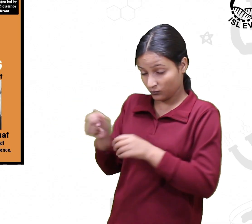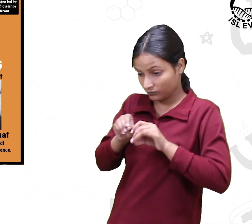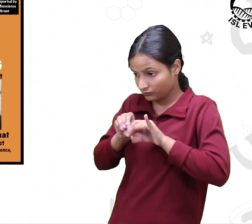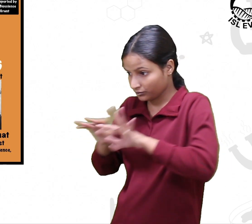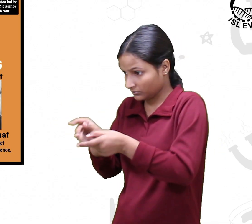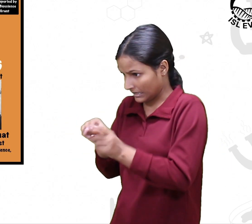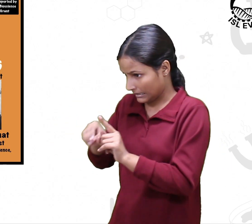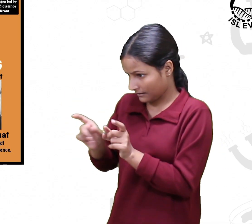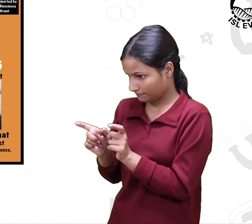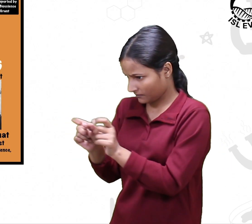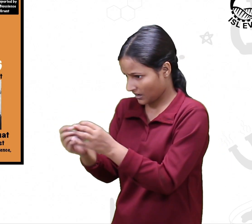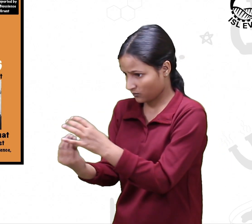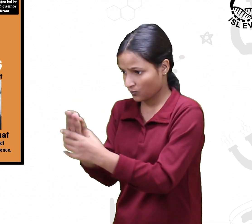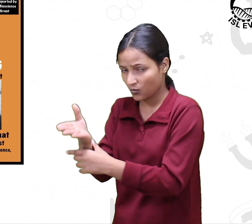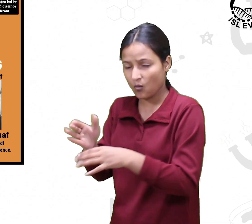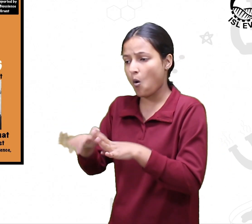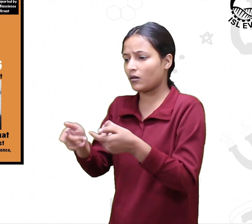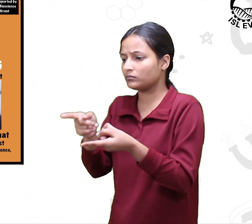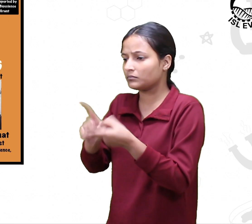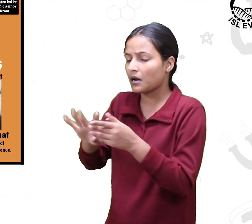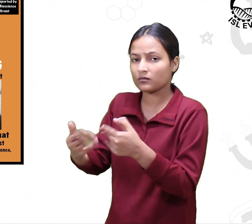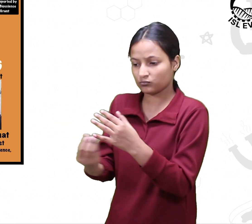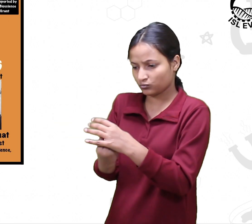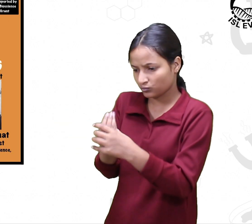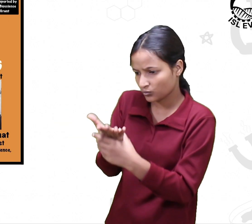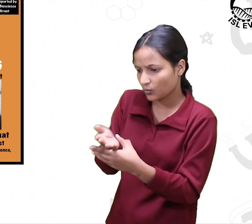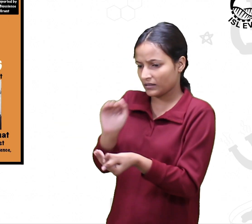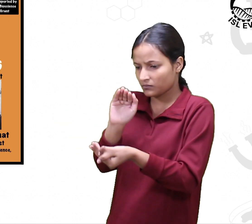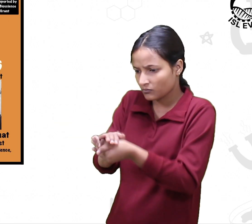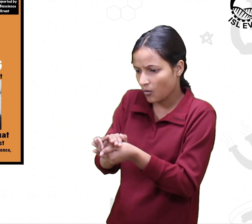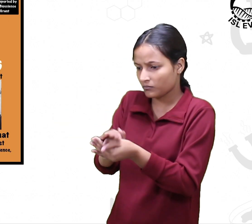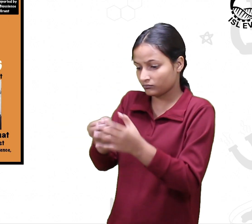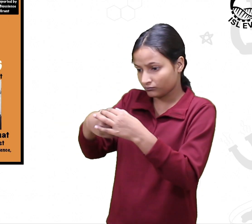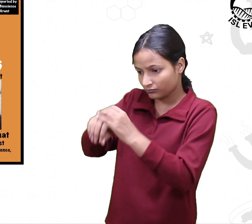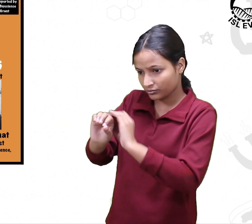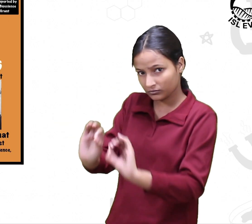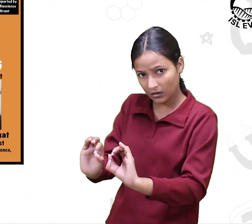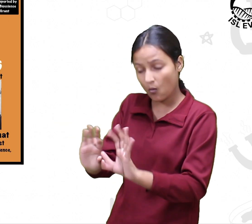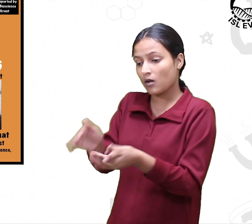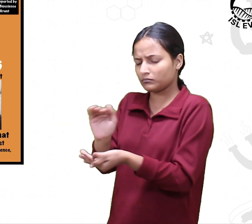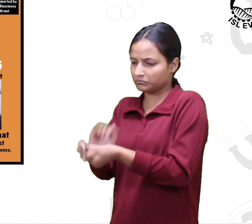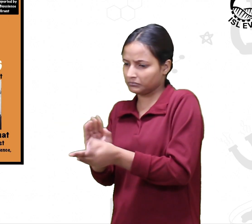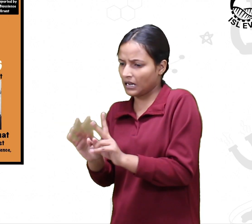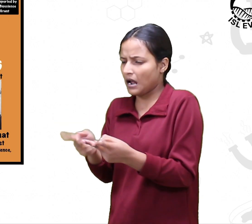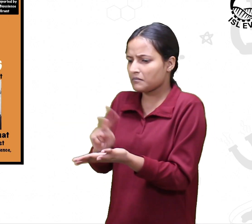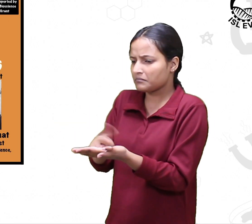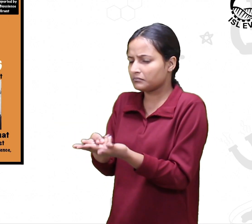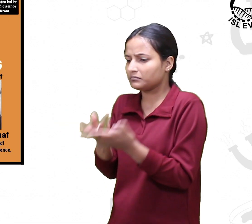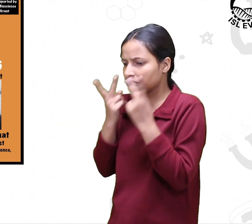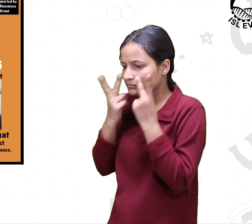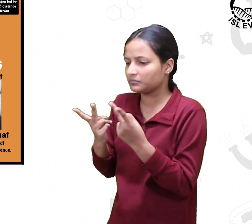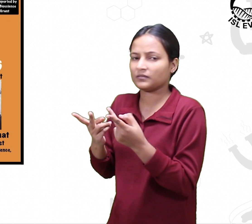us, they would actually start dividing and growing. So it tells you that in a lot of cases, what is normal or not